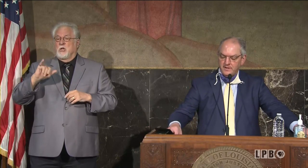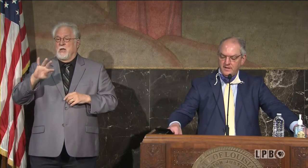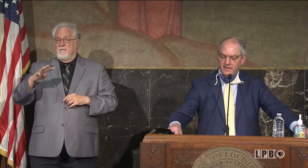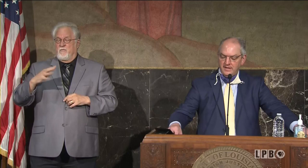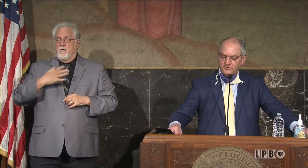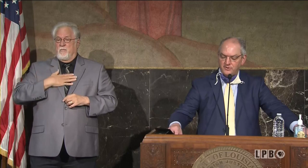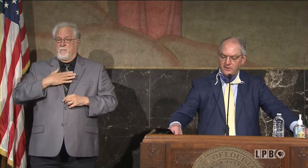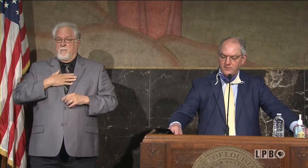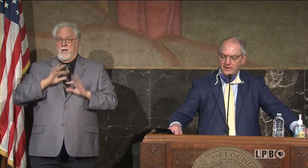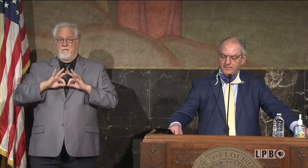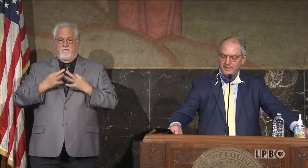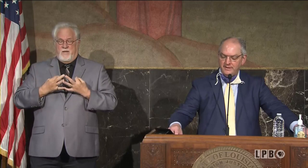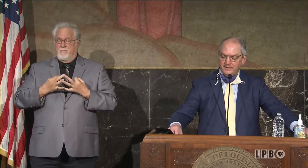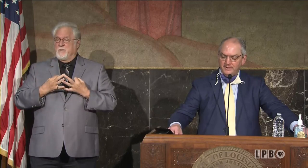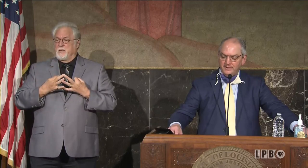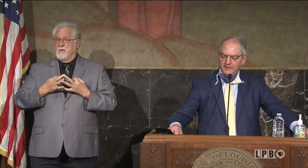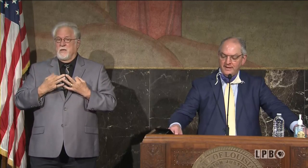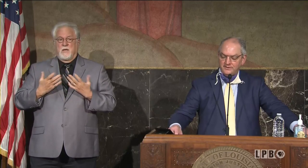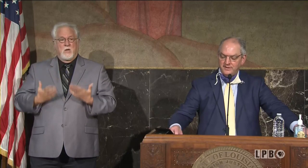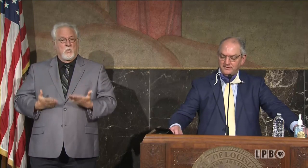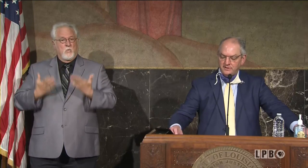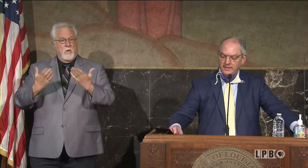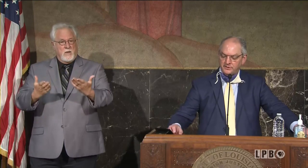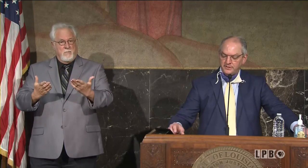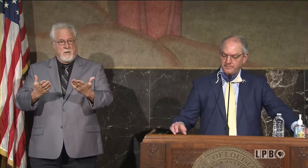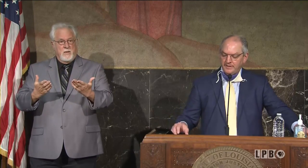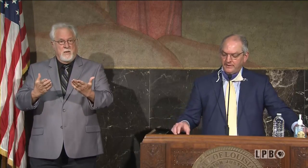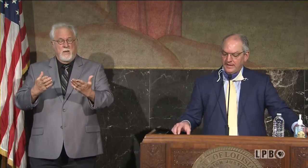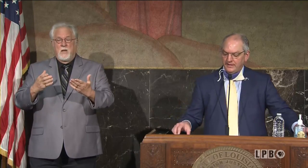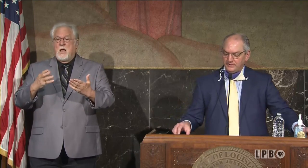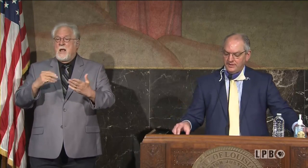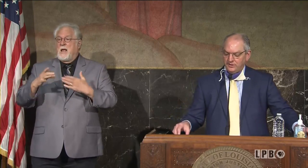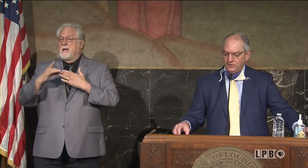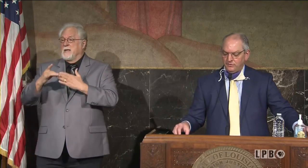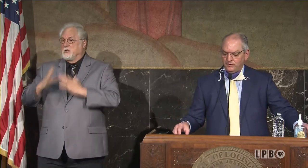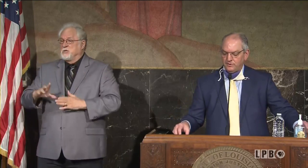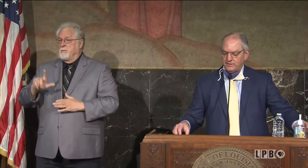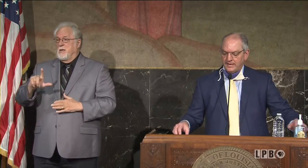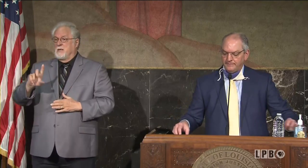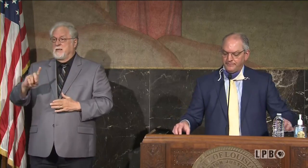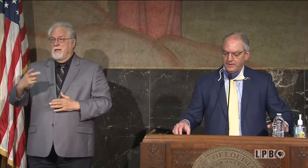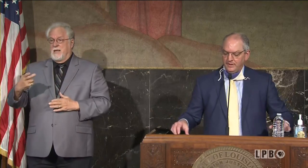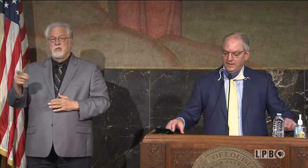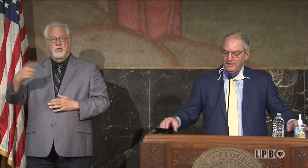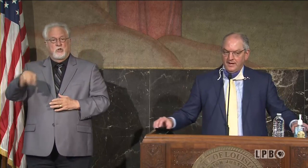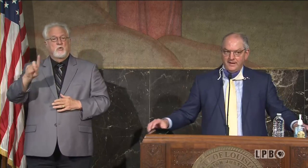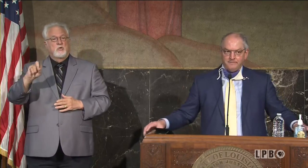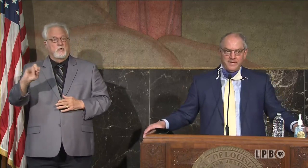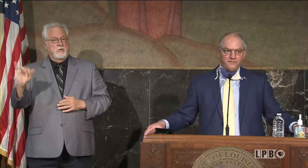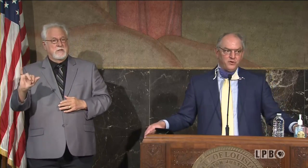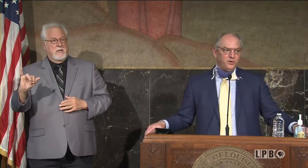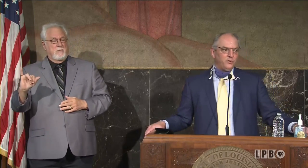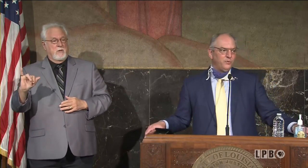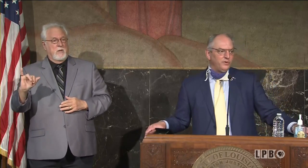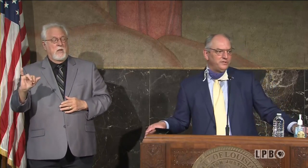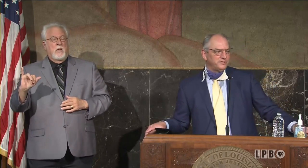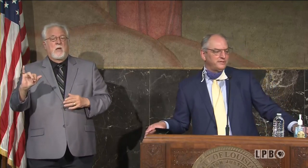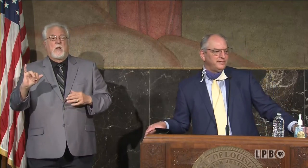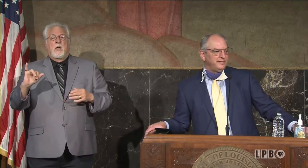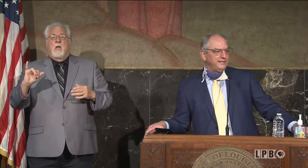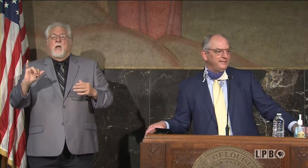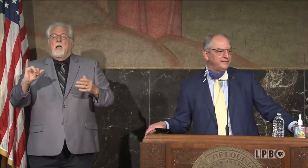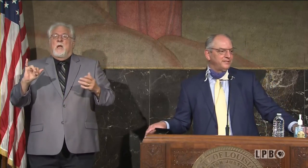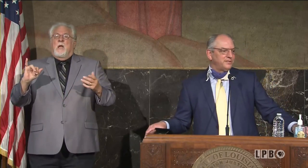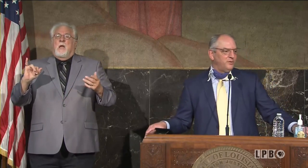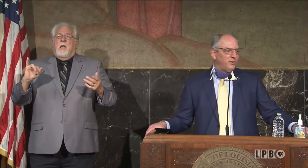family. I strongly recommend, as does the leadership at LDH, that you do the same. If you